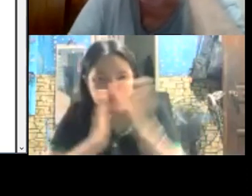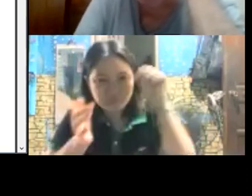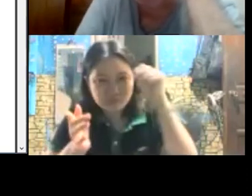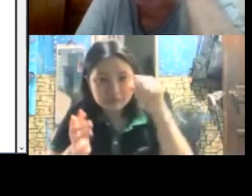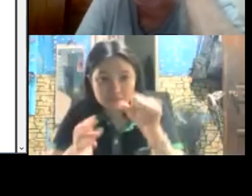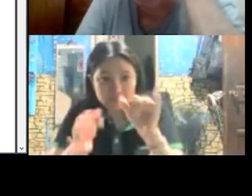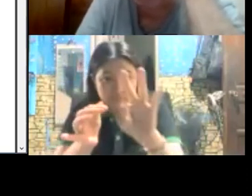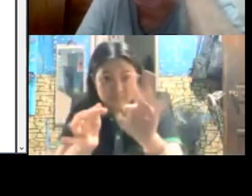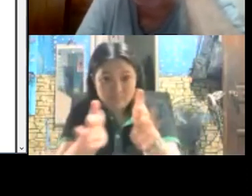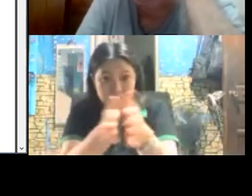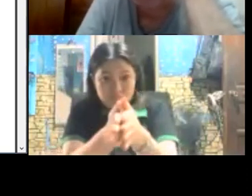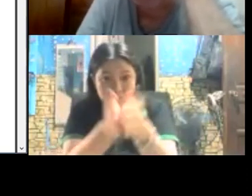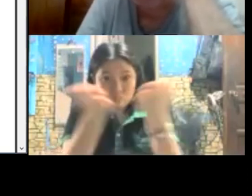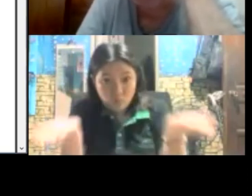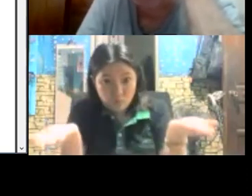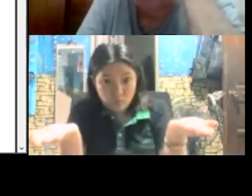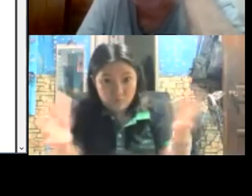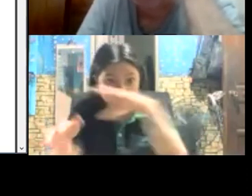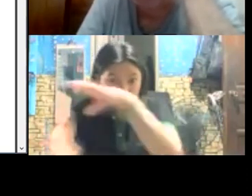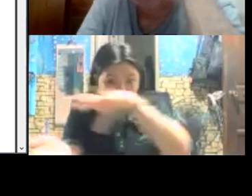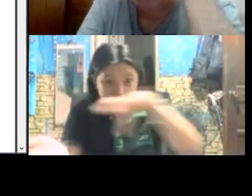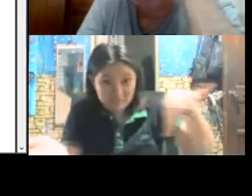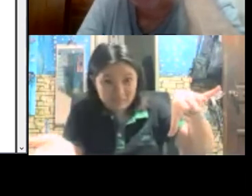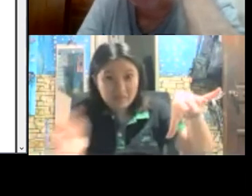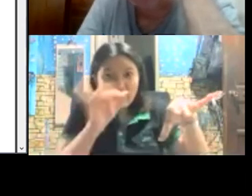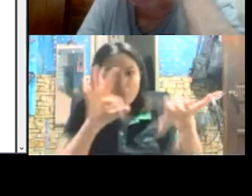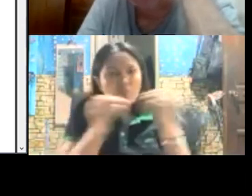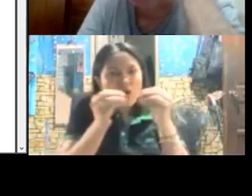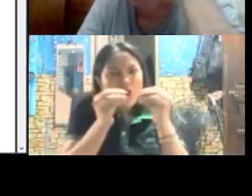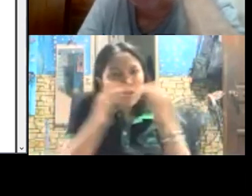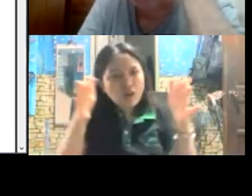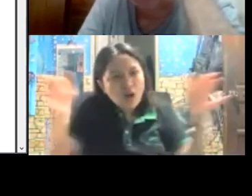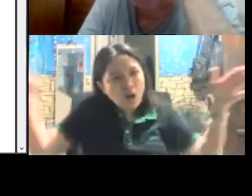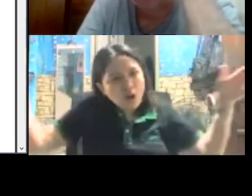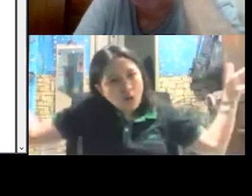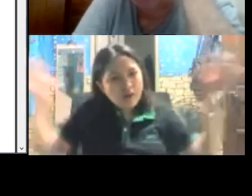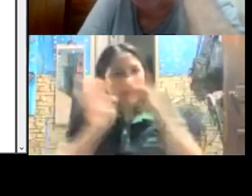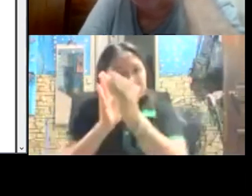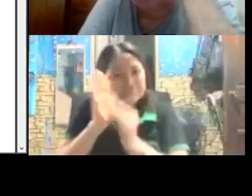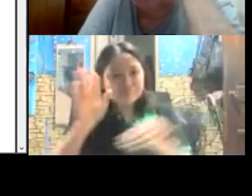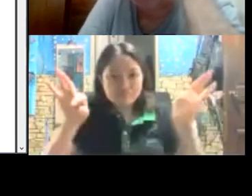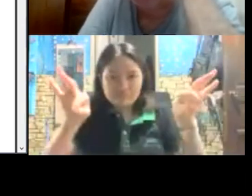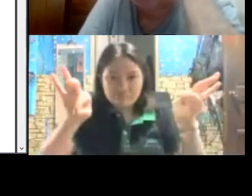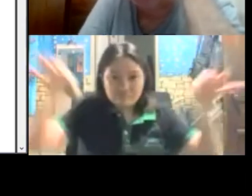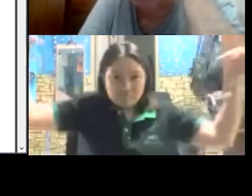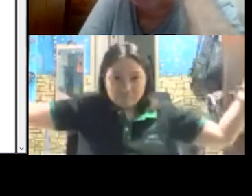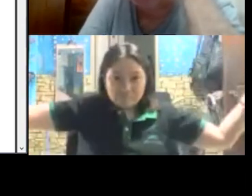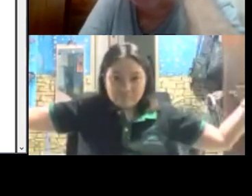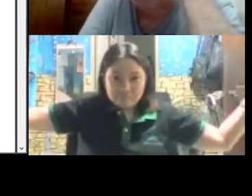I just not really a suggestion, just what I thought was, okay, you have the chart in the front,